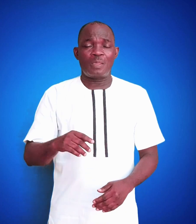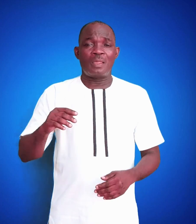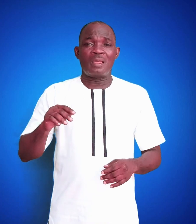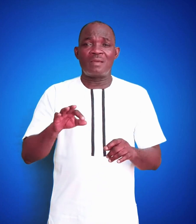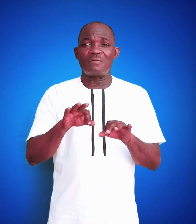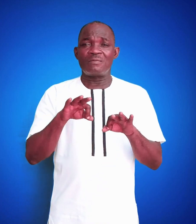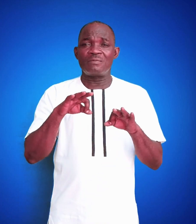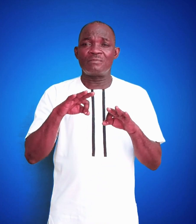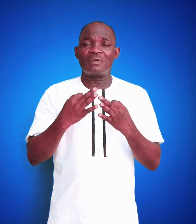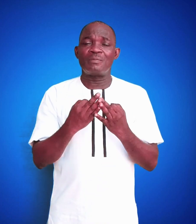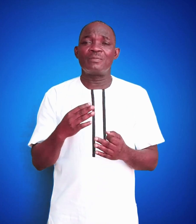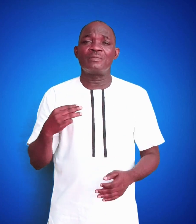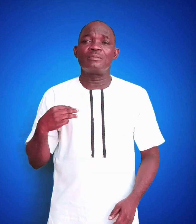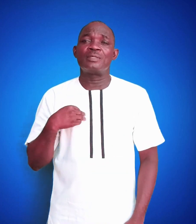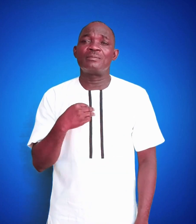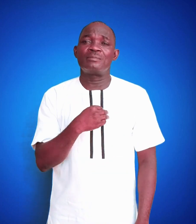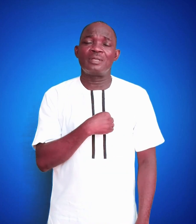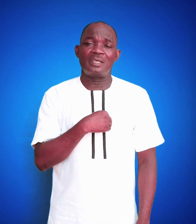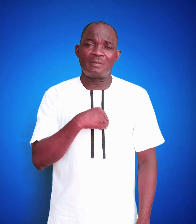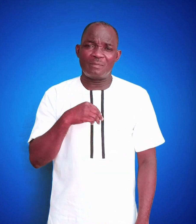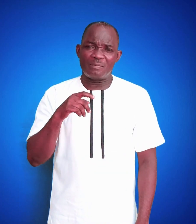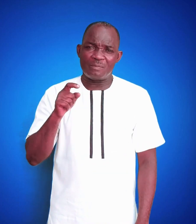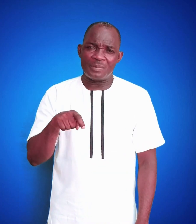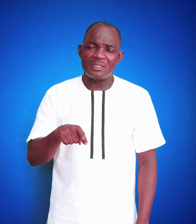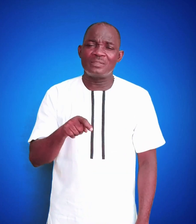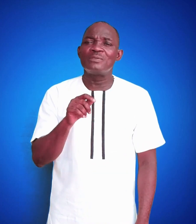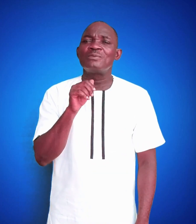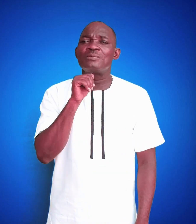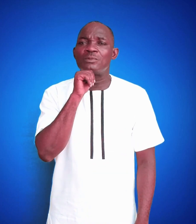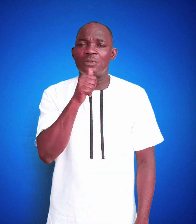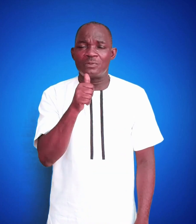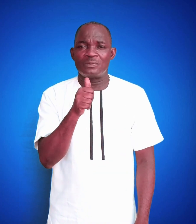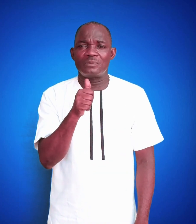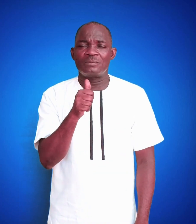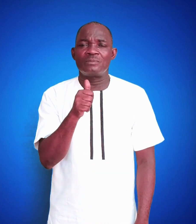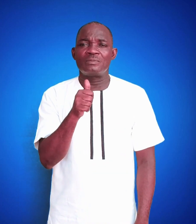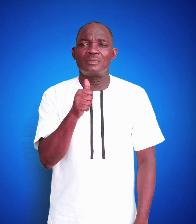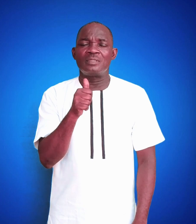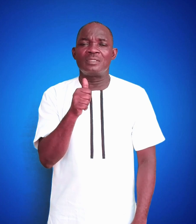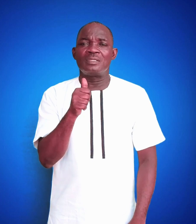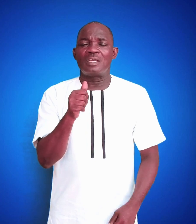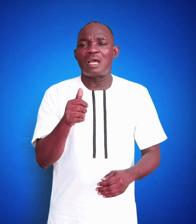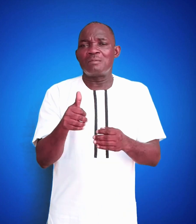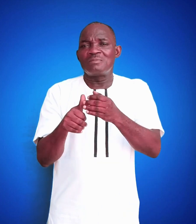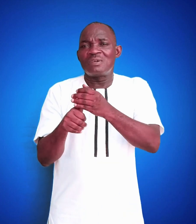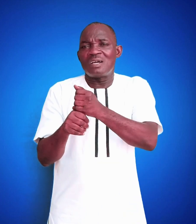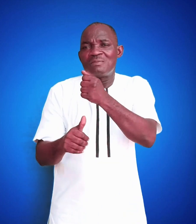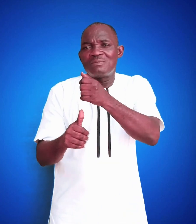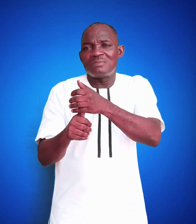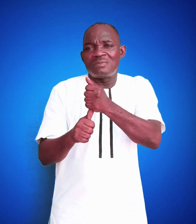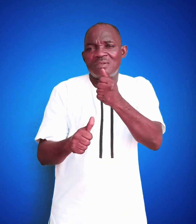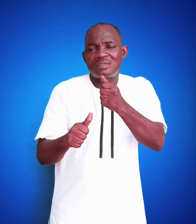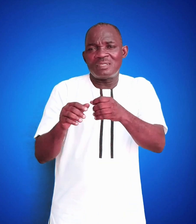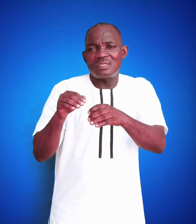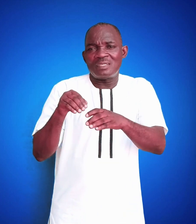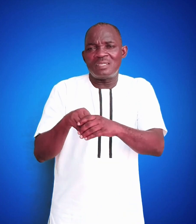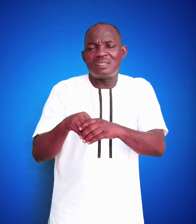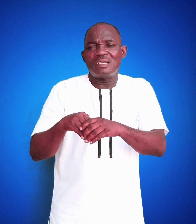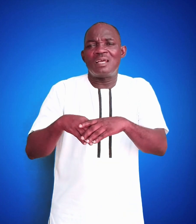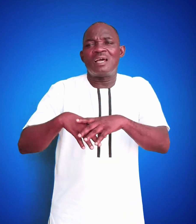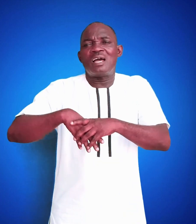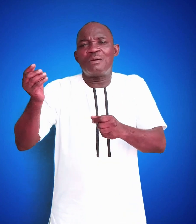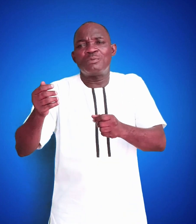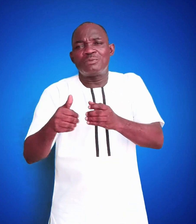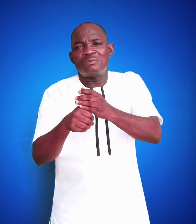Members of your household should not ease themselves in the